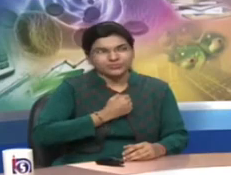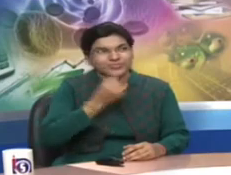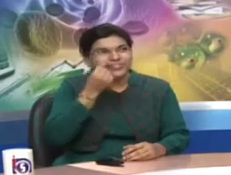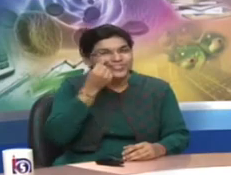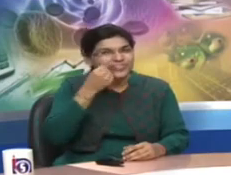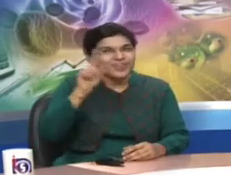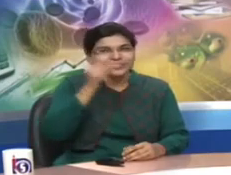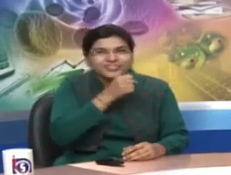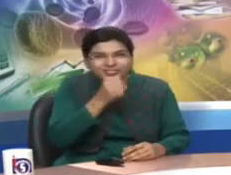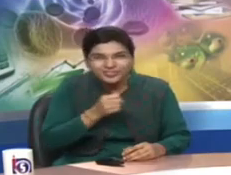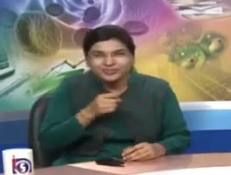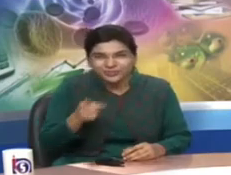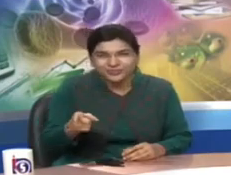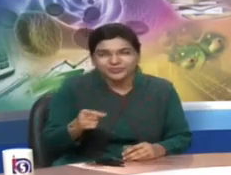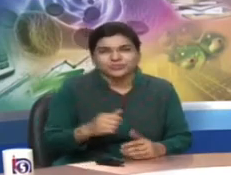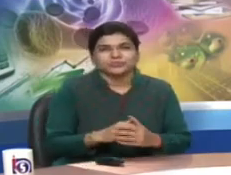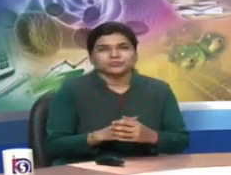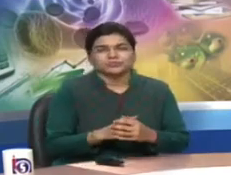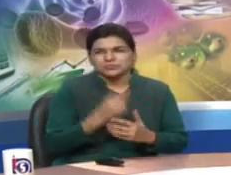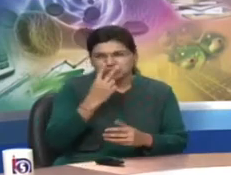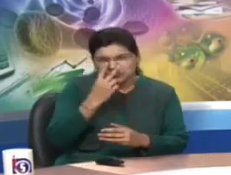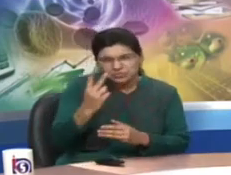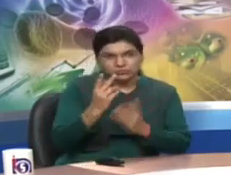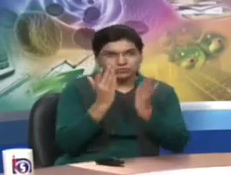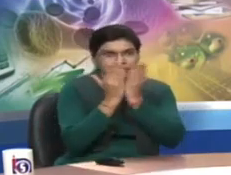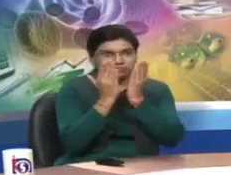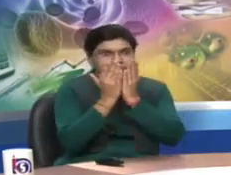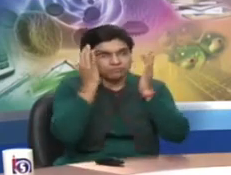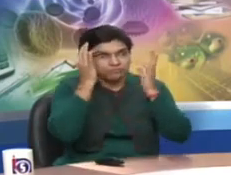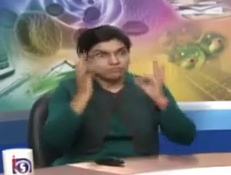Papa, my grandmother is semi-literate.